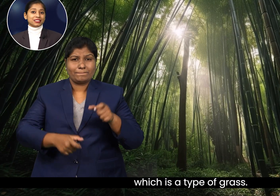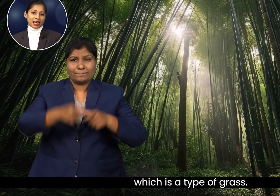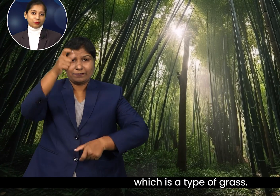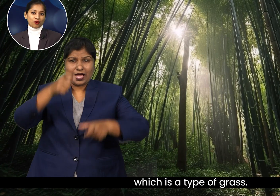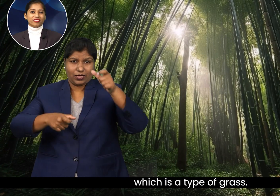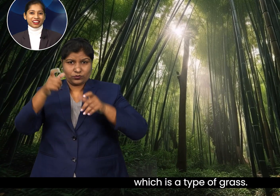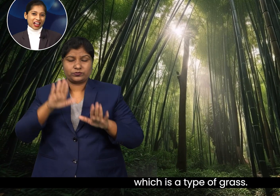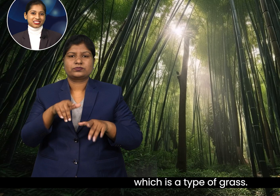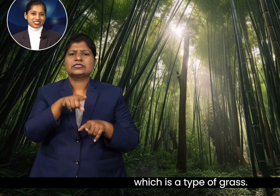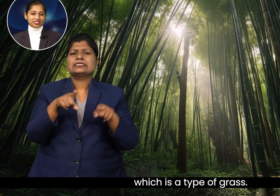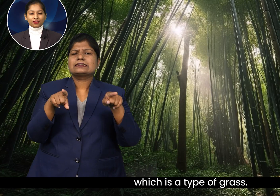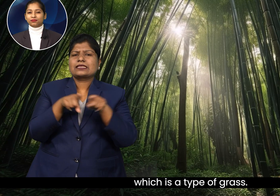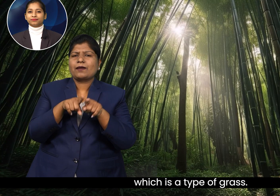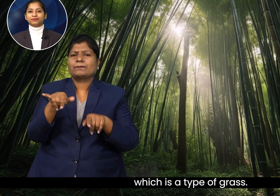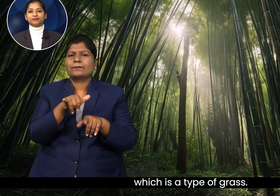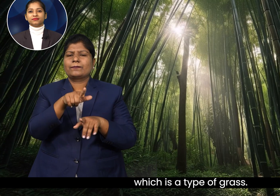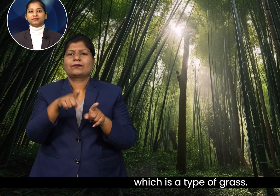which is a type of grass.